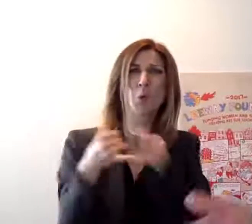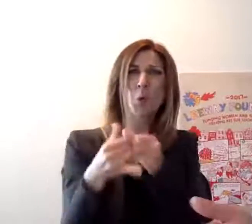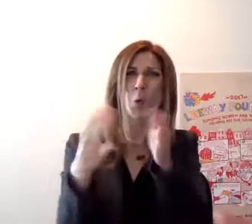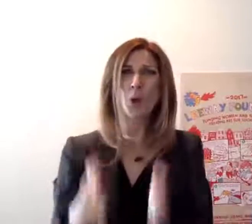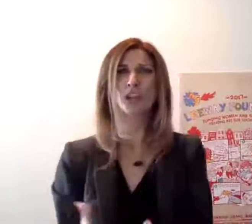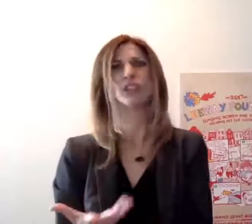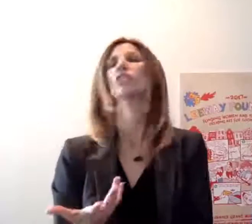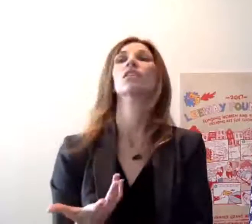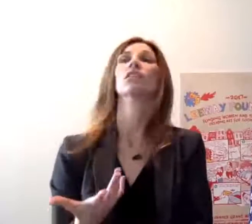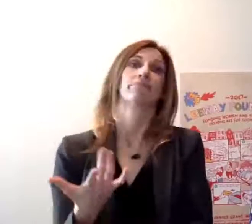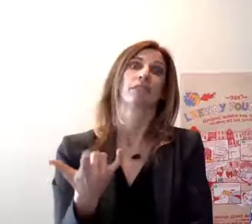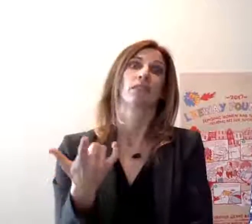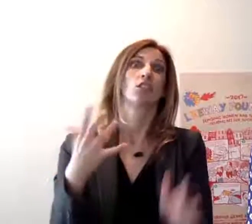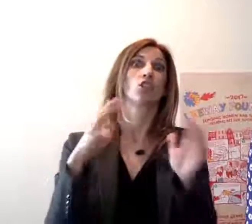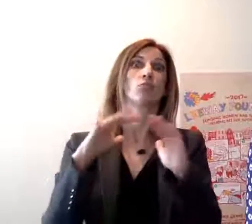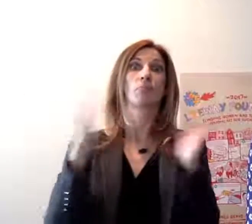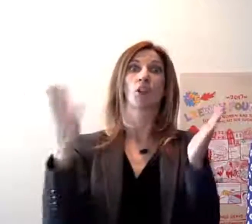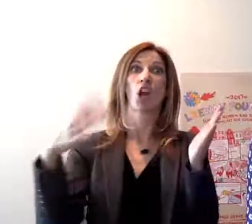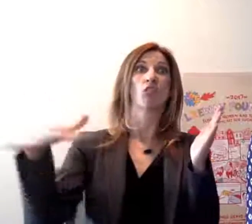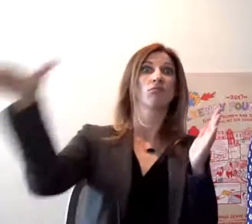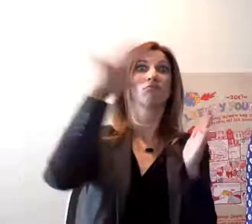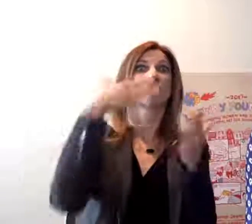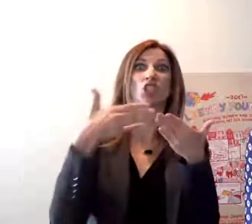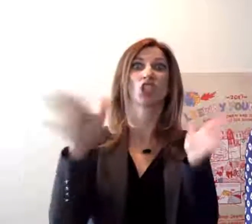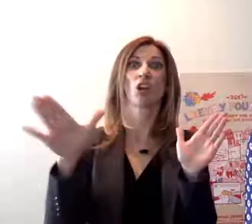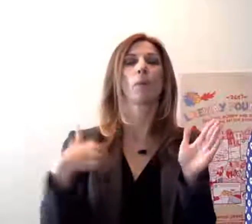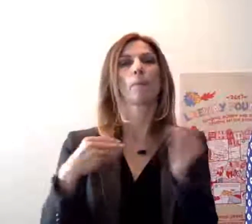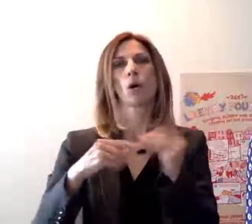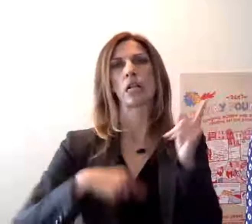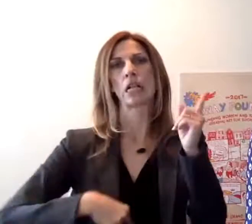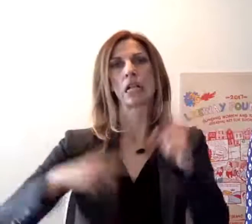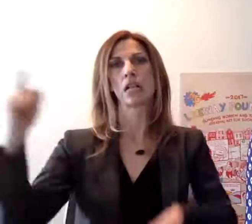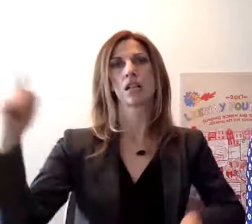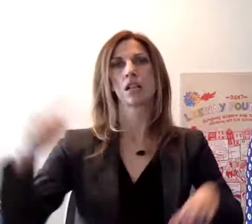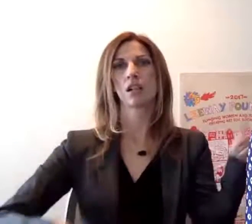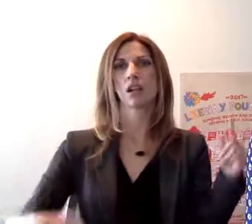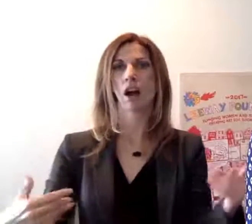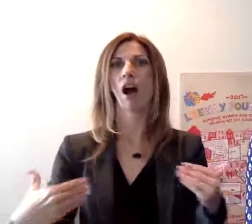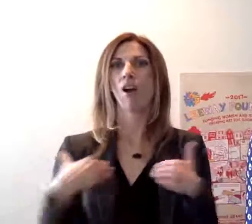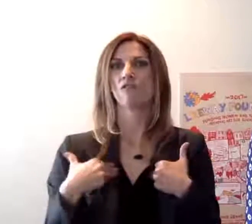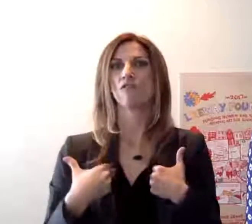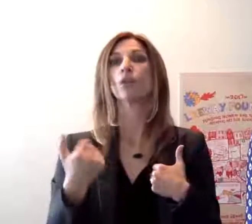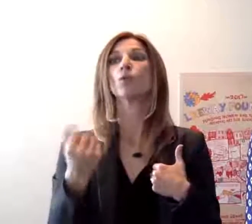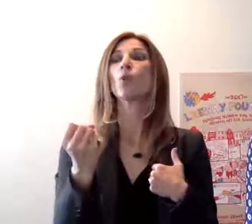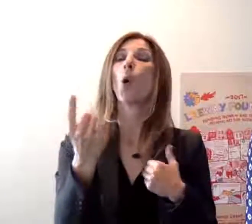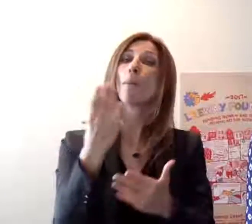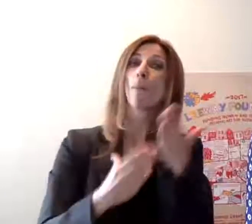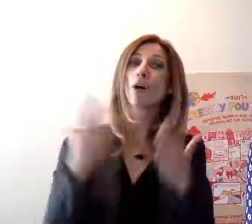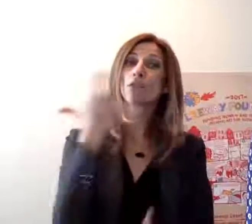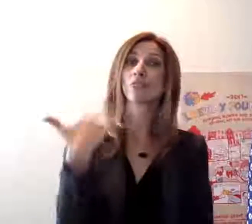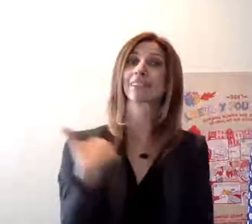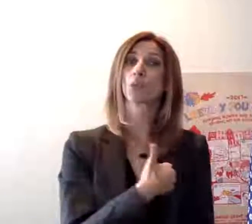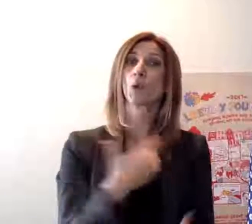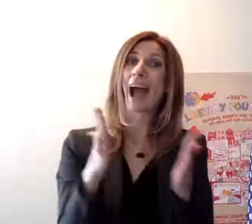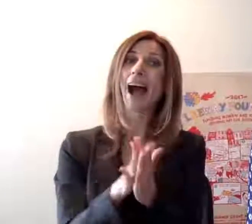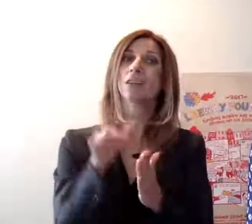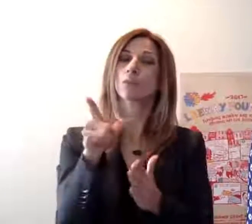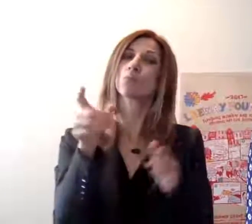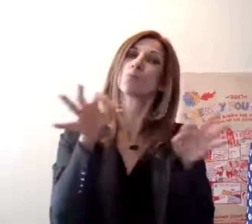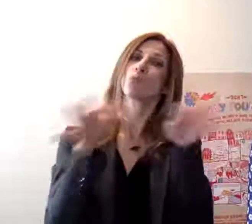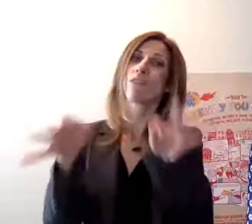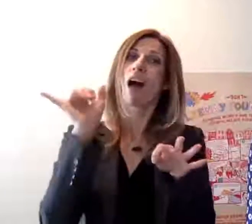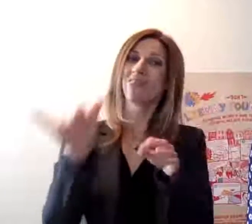world at large, of course, that would be even more variant. So Part of the reason that we're asking for you to define